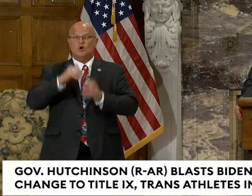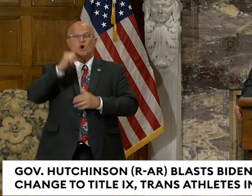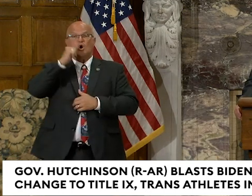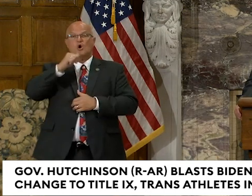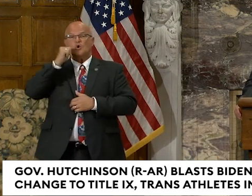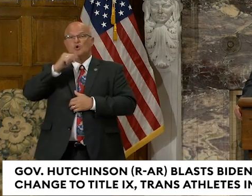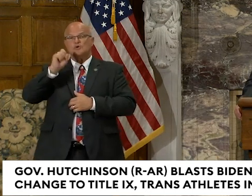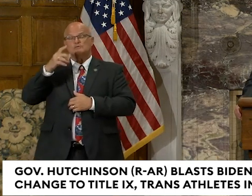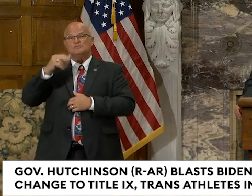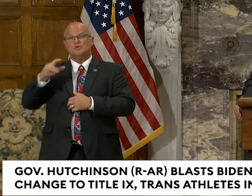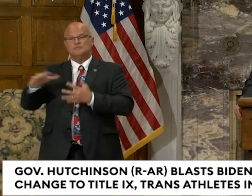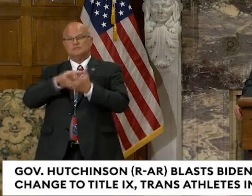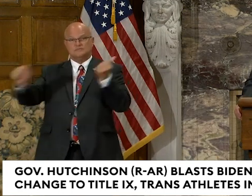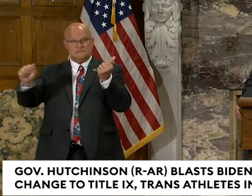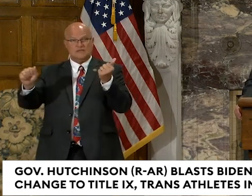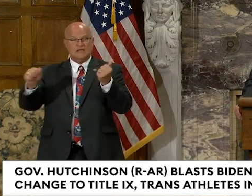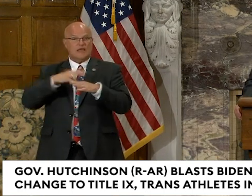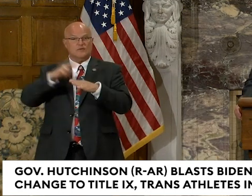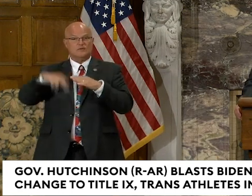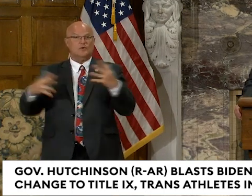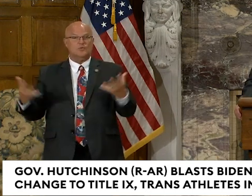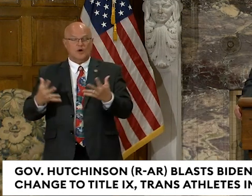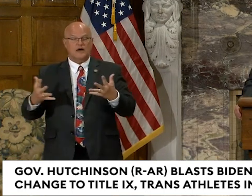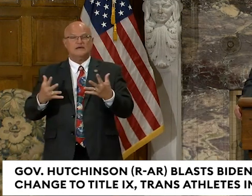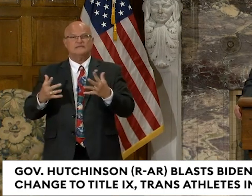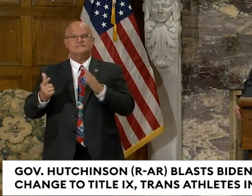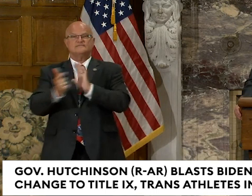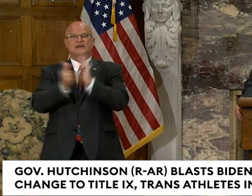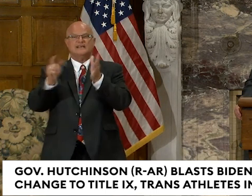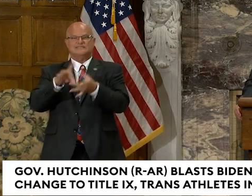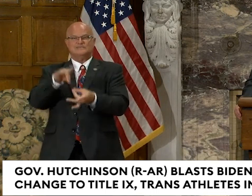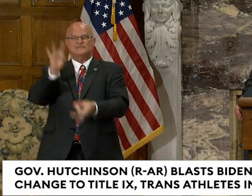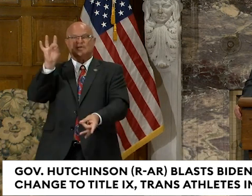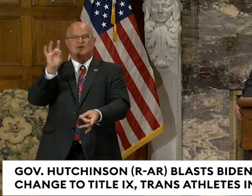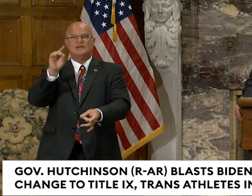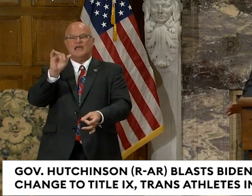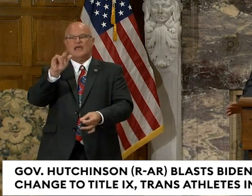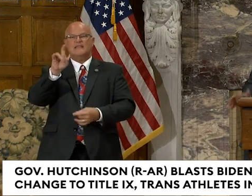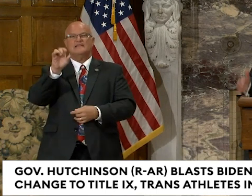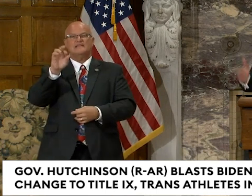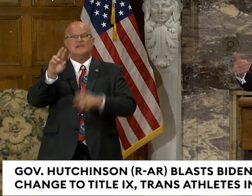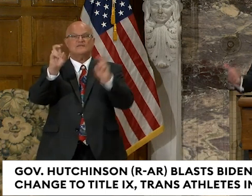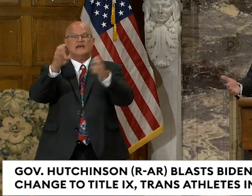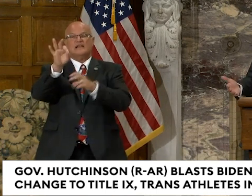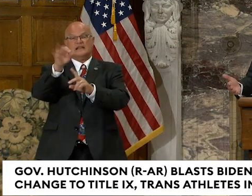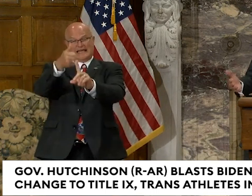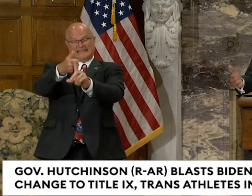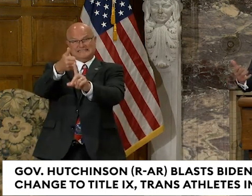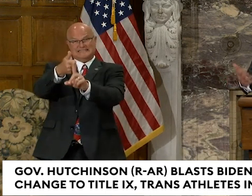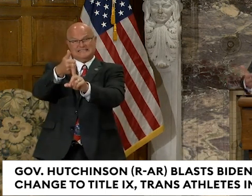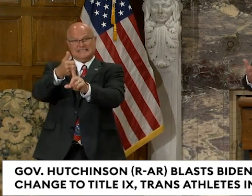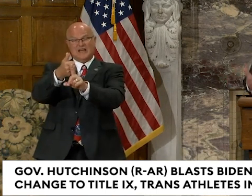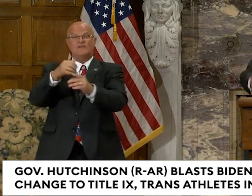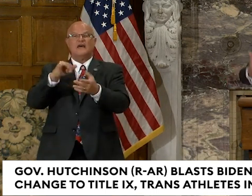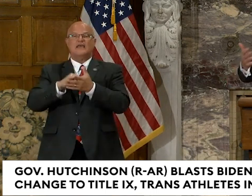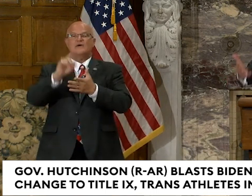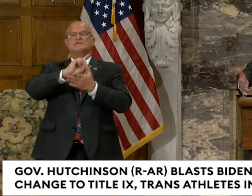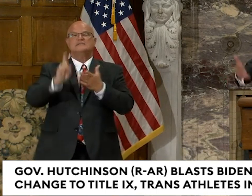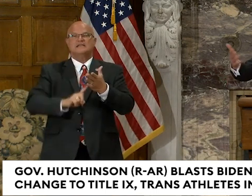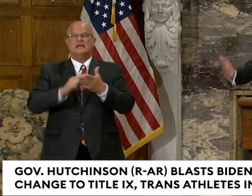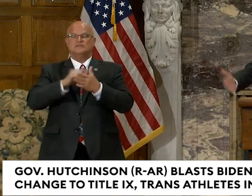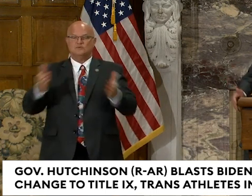be undermined, and the result is a violation of the spirit and even the letter of Title IX itself, which was